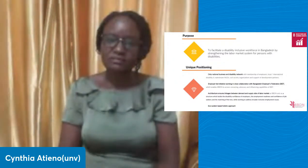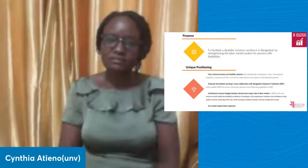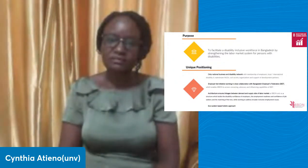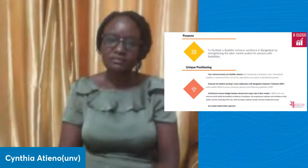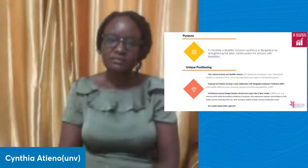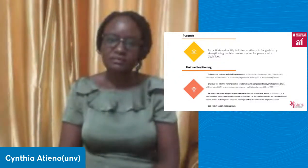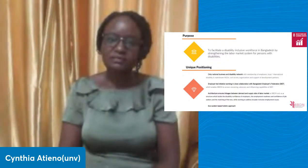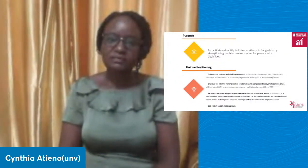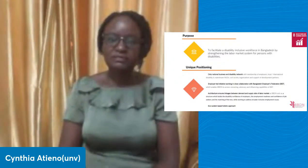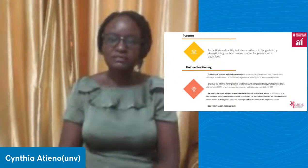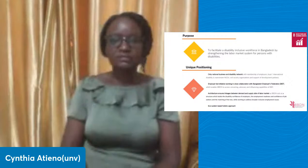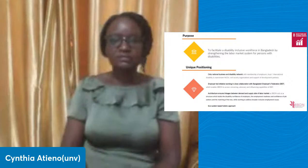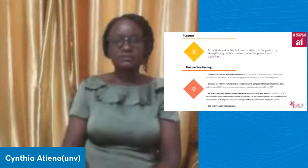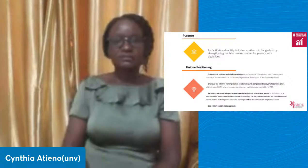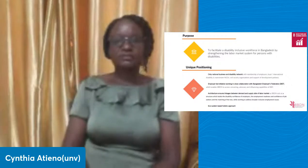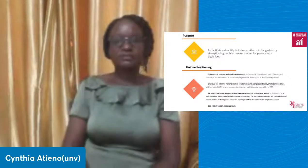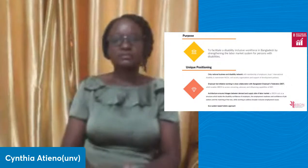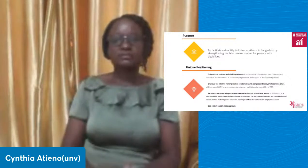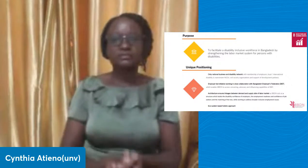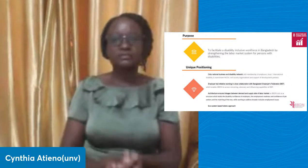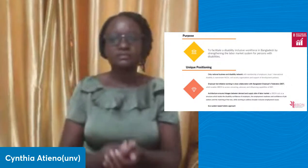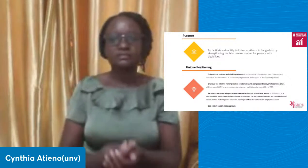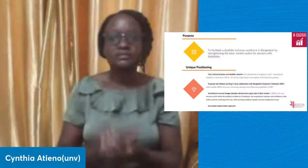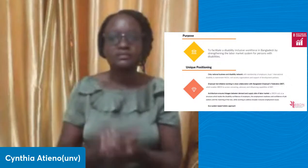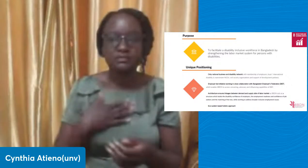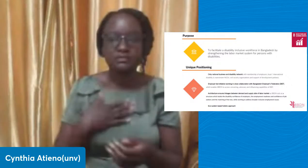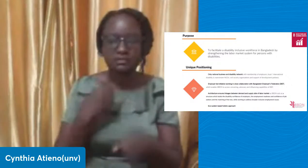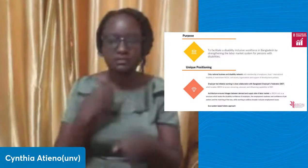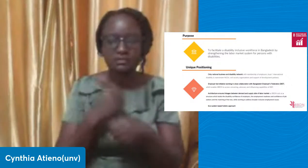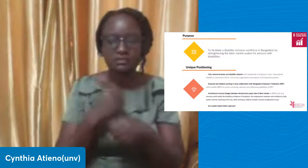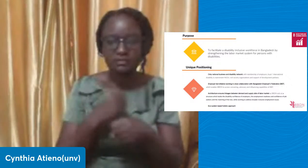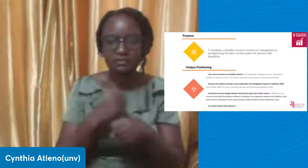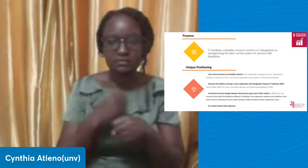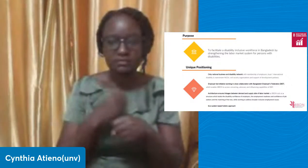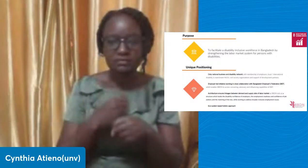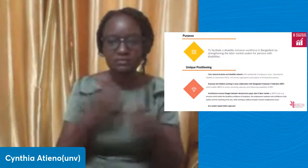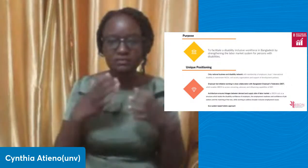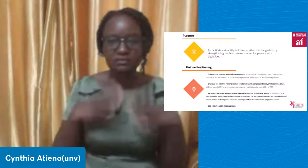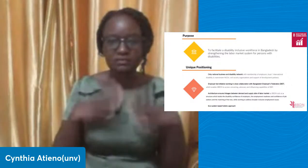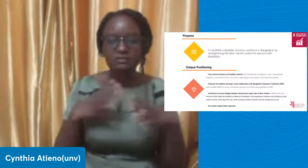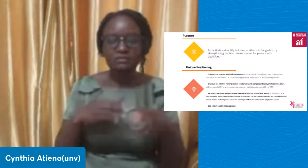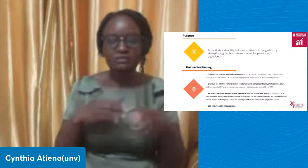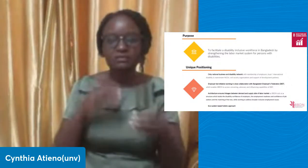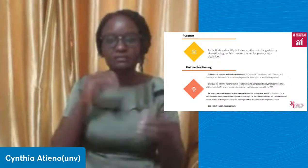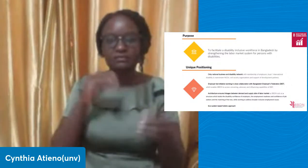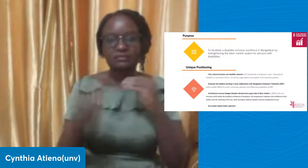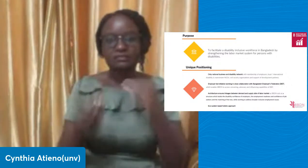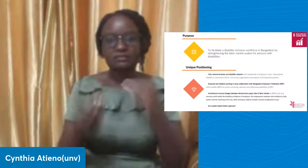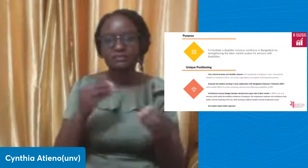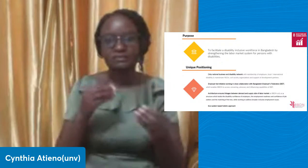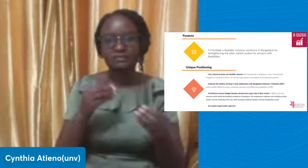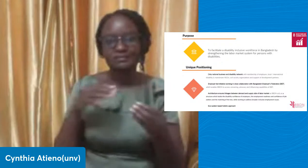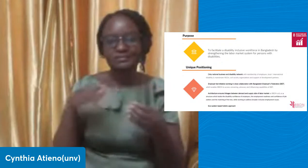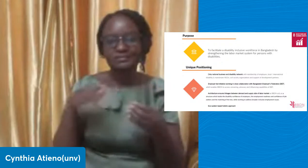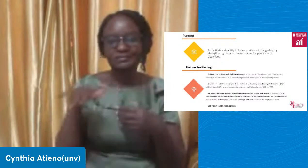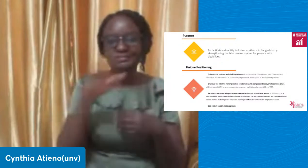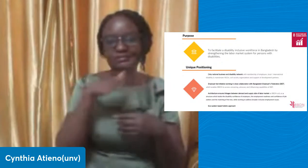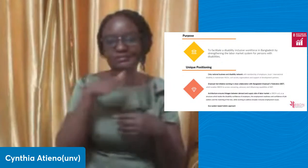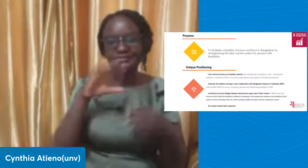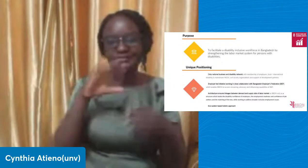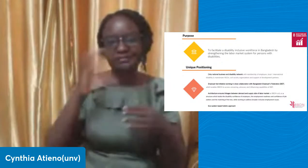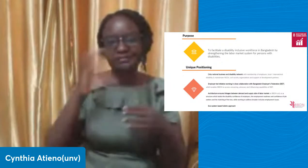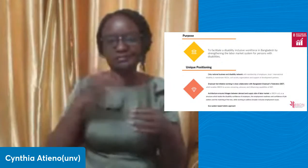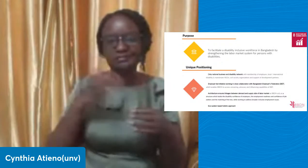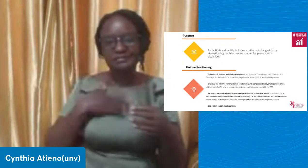create employment opportunities for persons with disabilities in a country that is not very well equipped to guarantee accessibility and